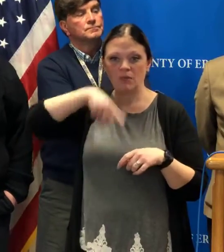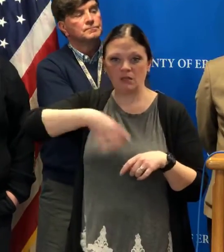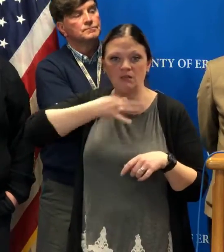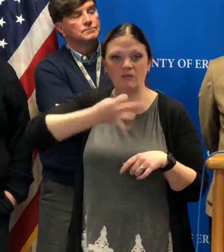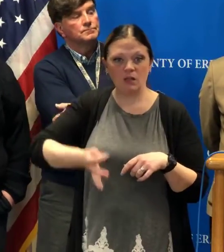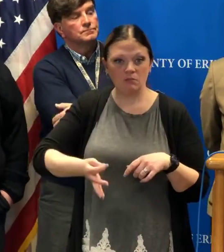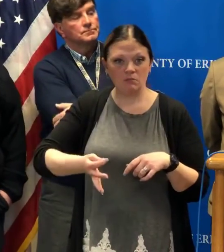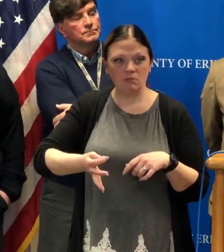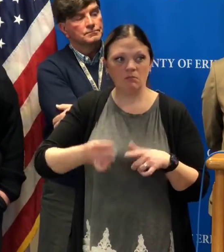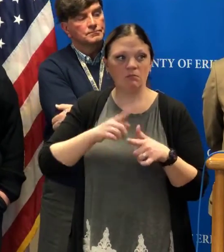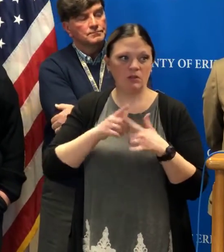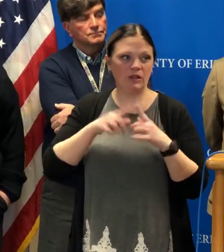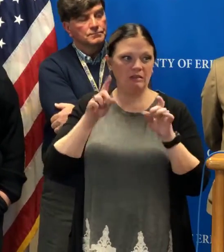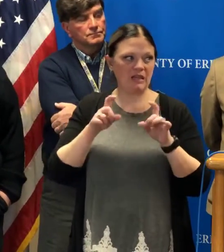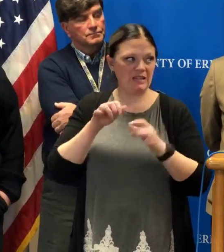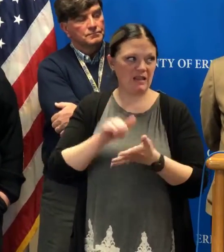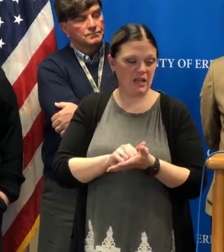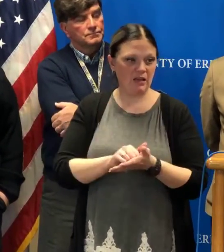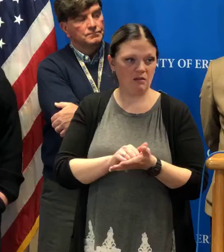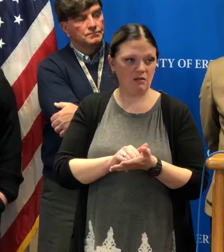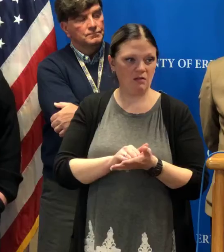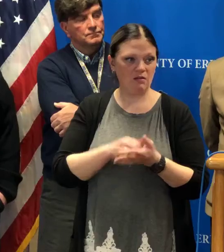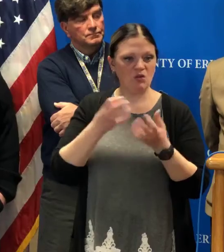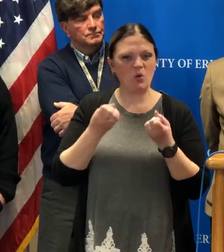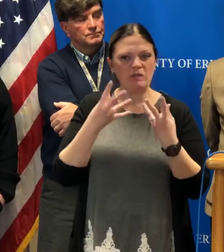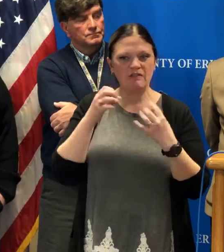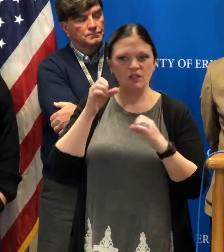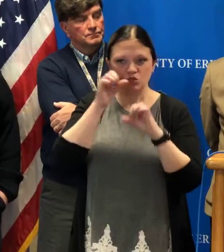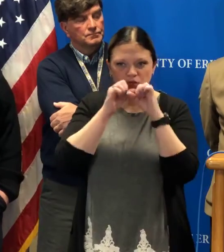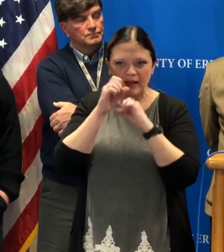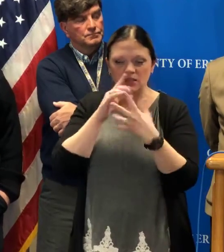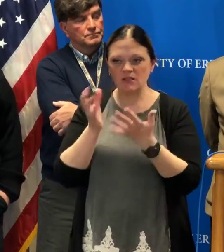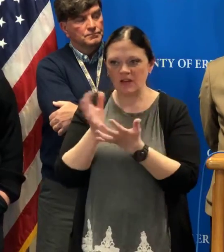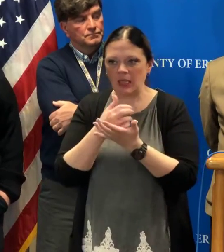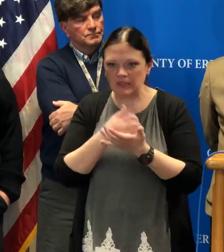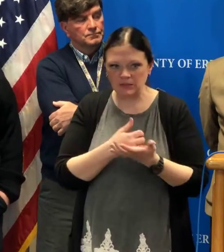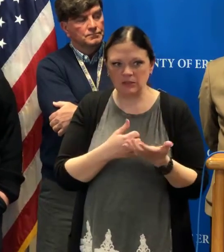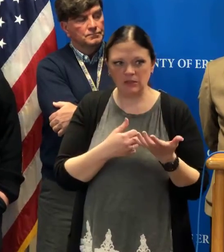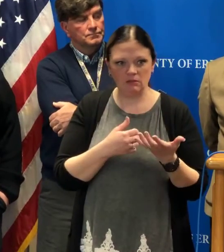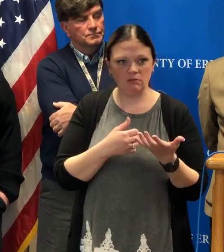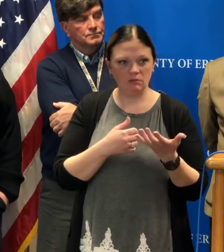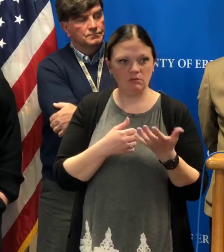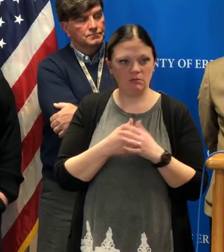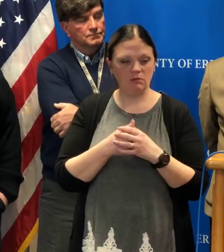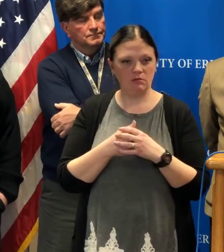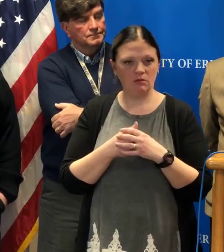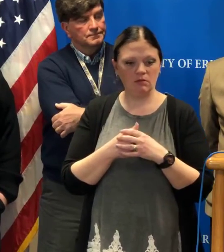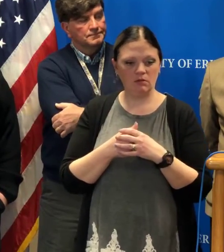are also able to test that. So there can be different strategies of collecting those specimens.